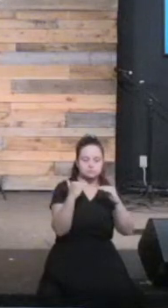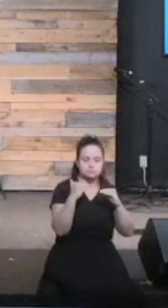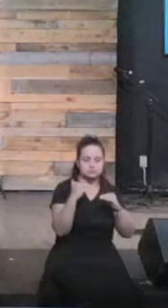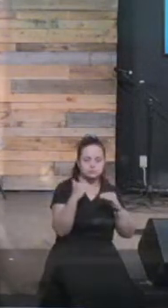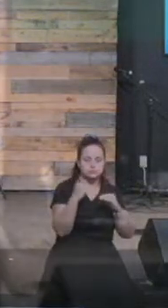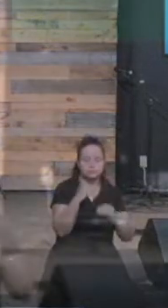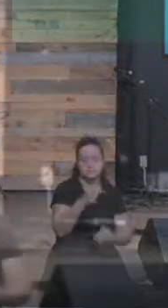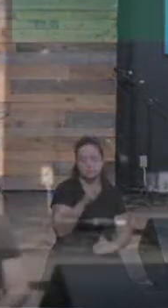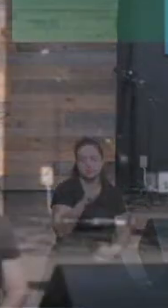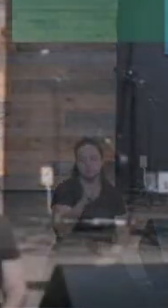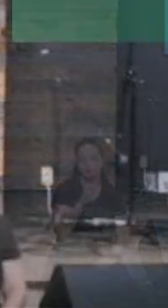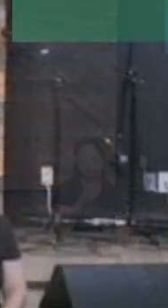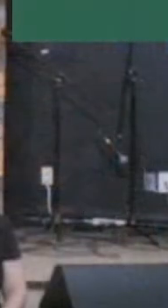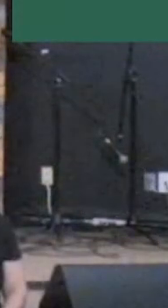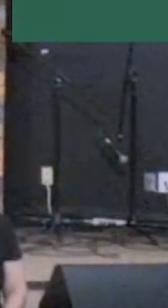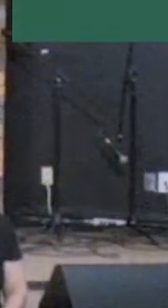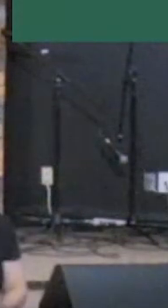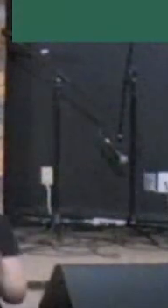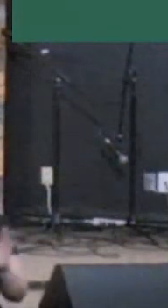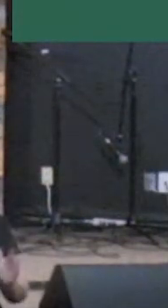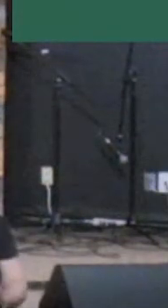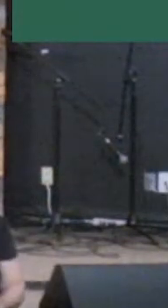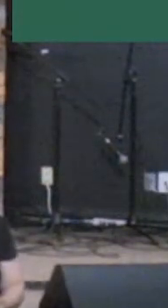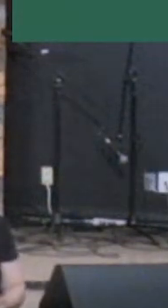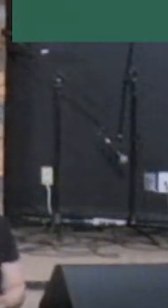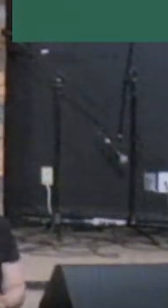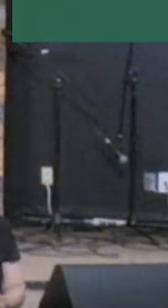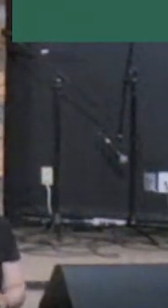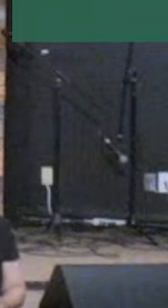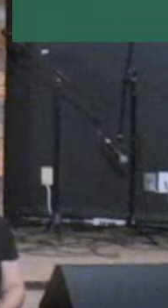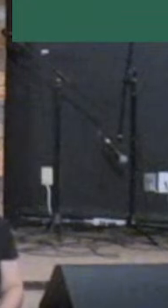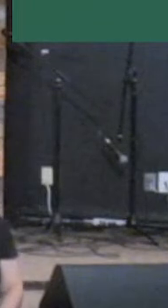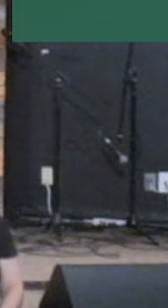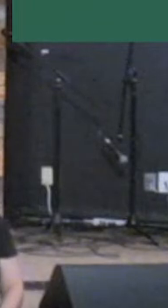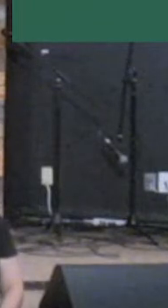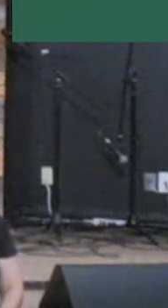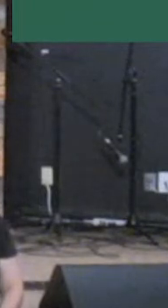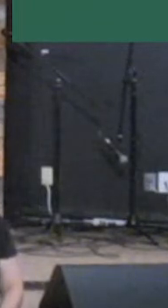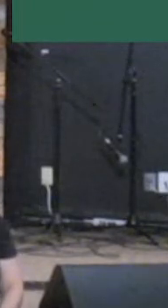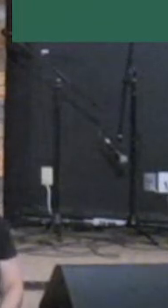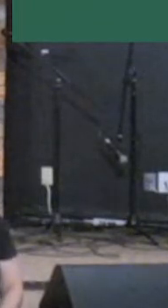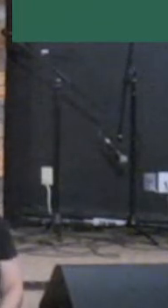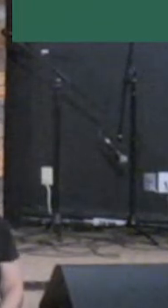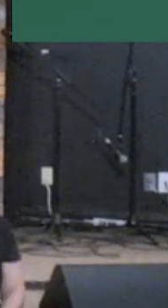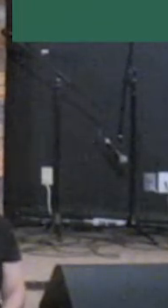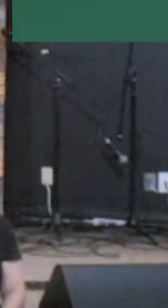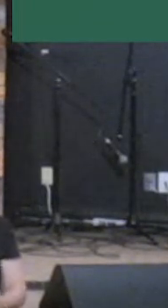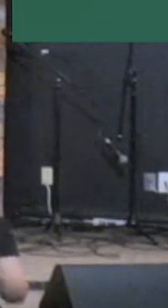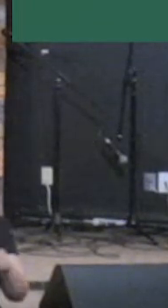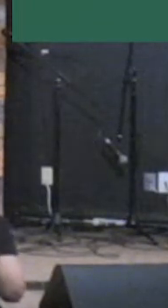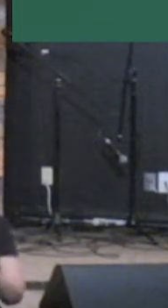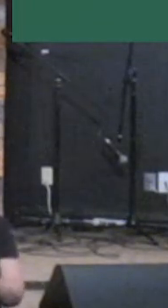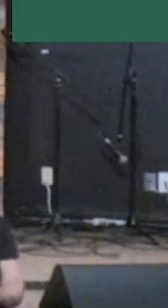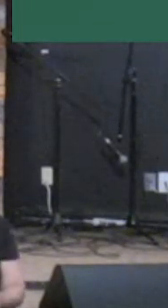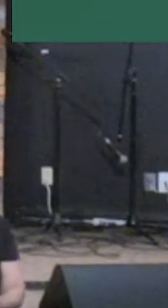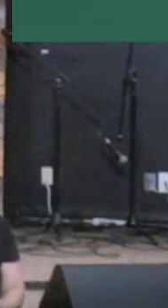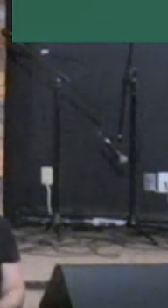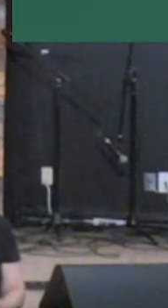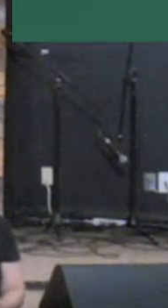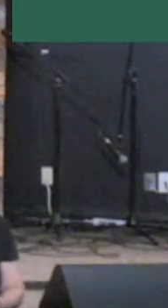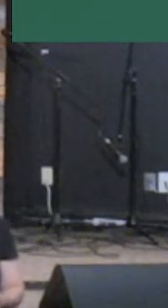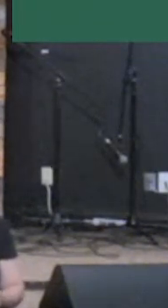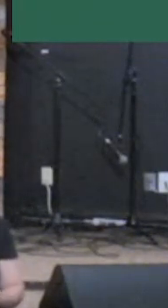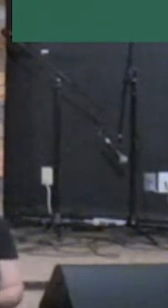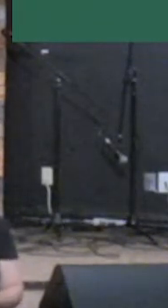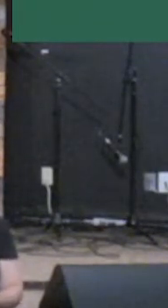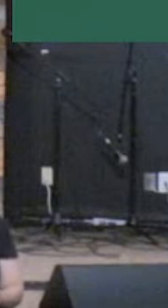17. our boy Abraham when he was 99 years old the Lord appeared to him and said I am